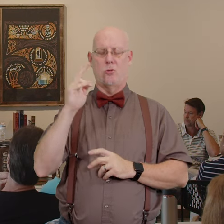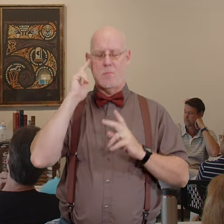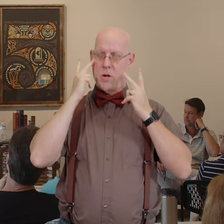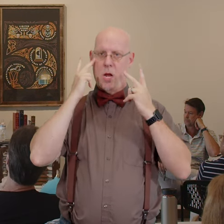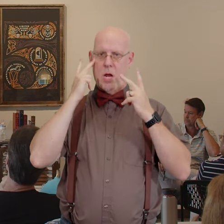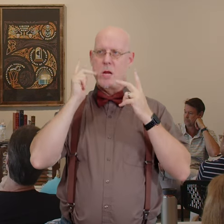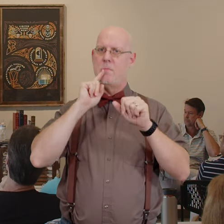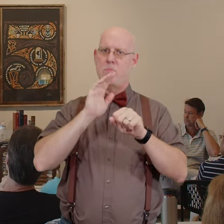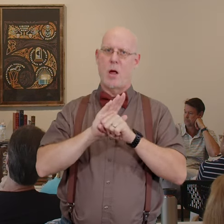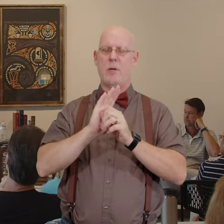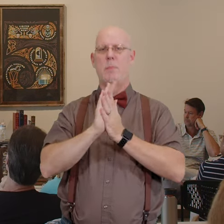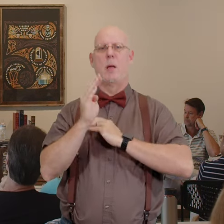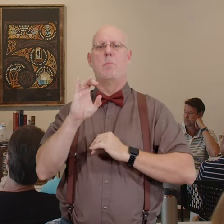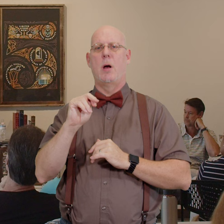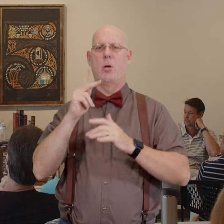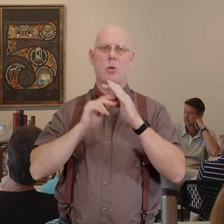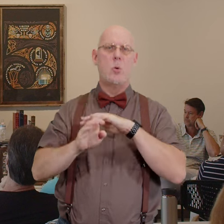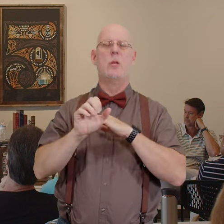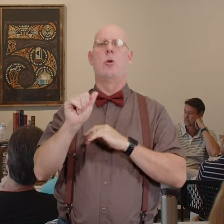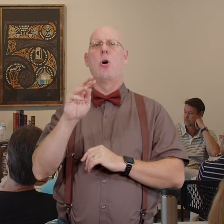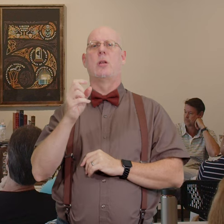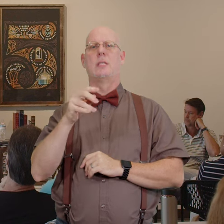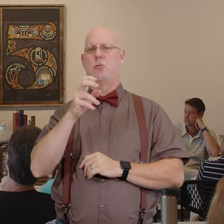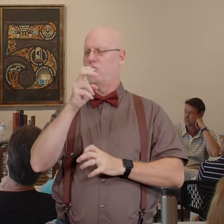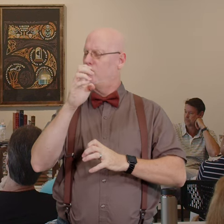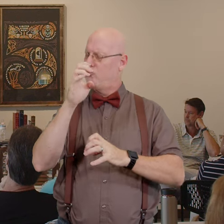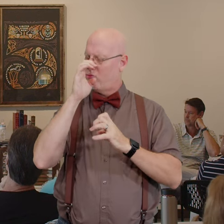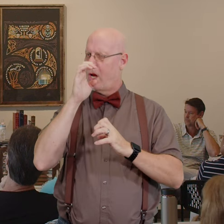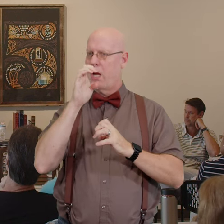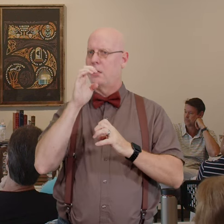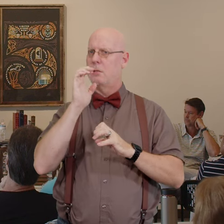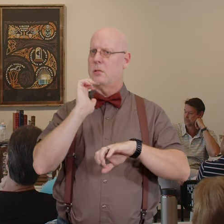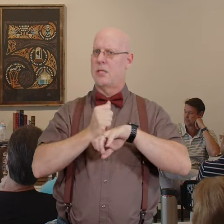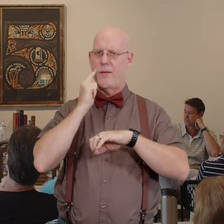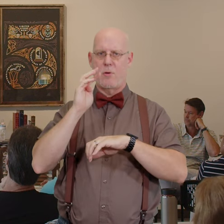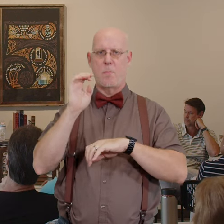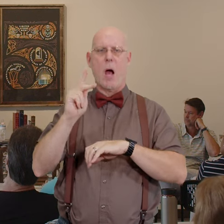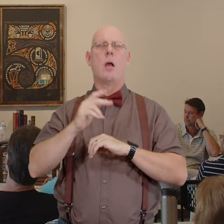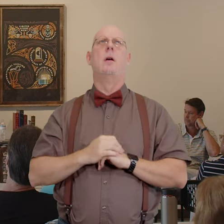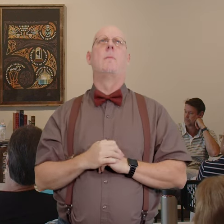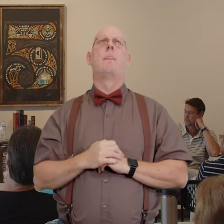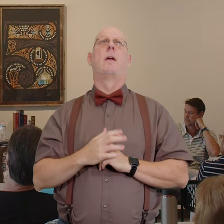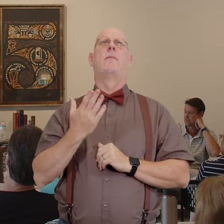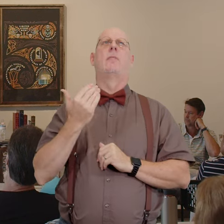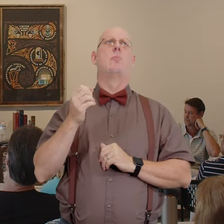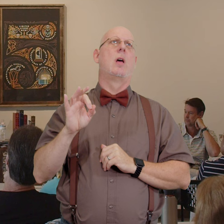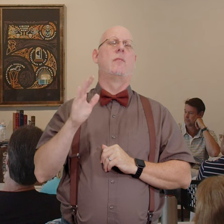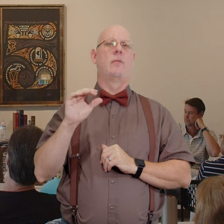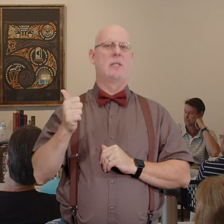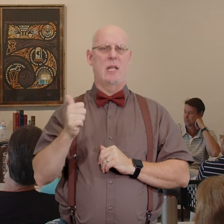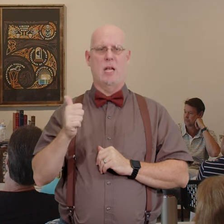he's so freaked out, he promises to become a monk and goes into the Augustinian order, the strictest of monastic orders. And in 1509,